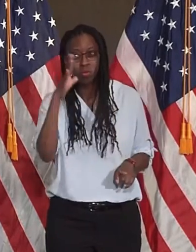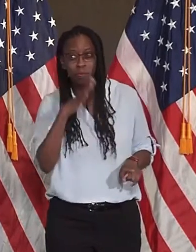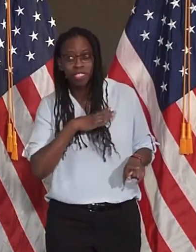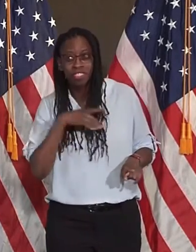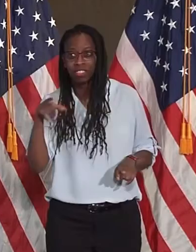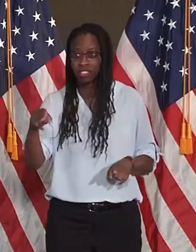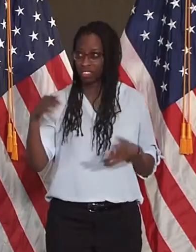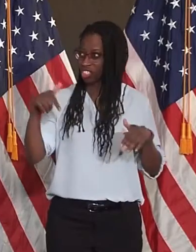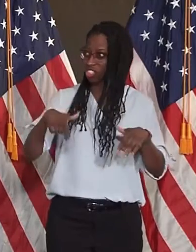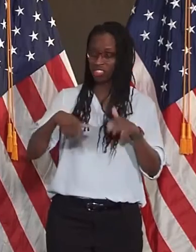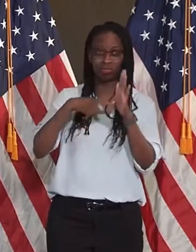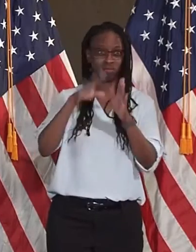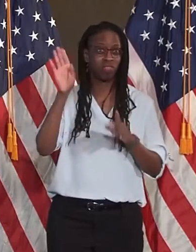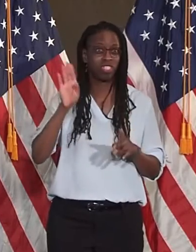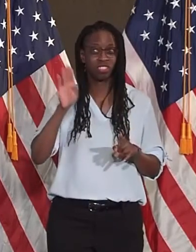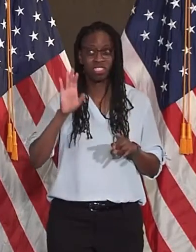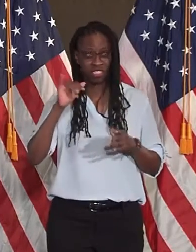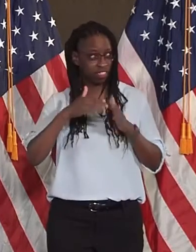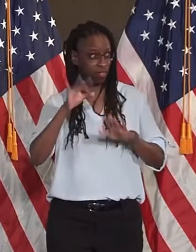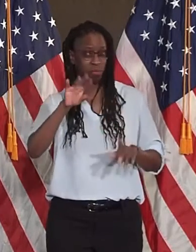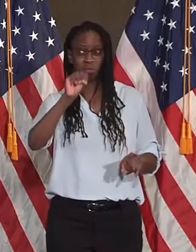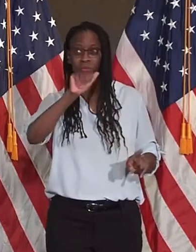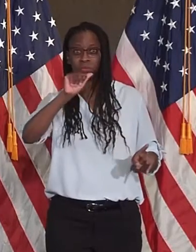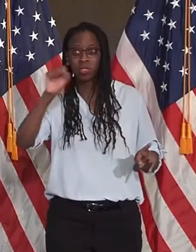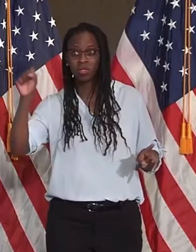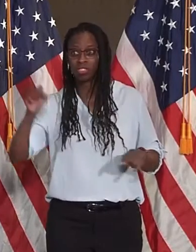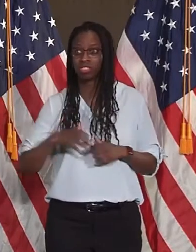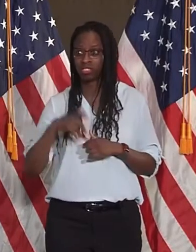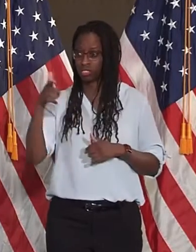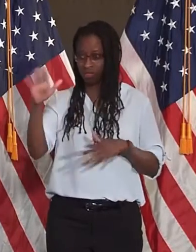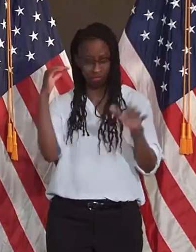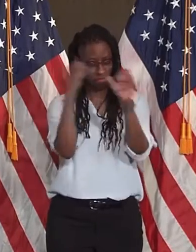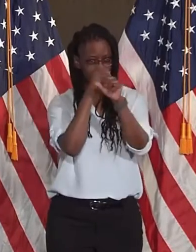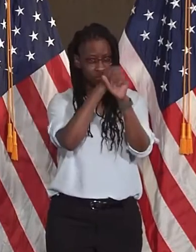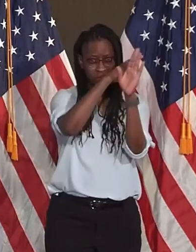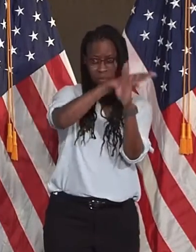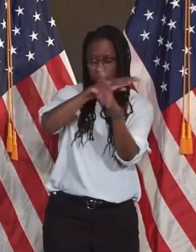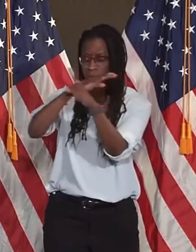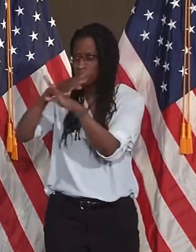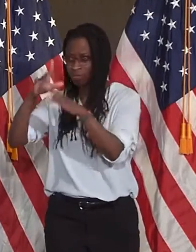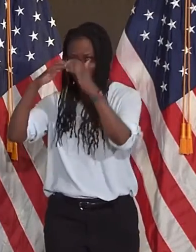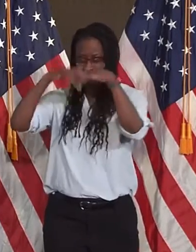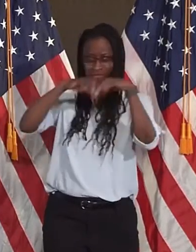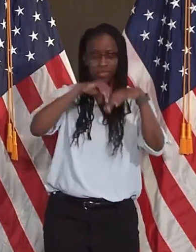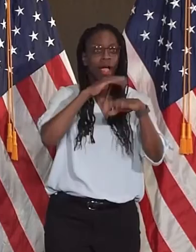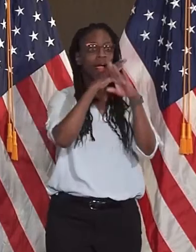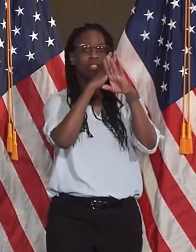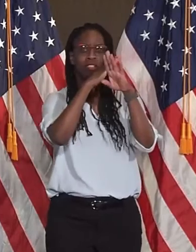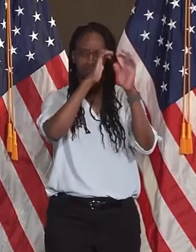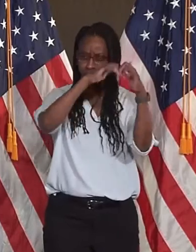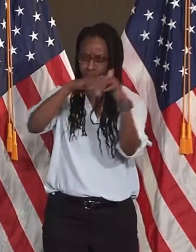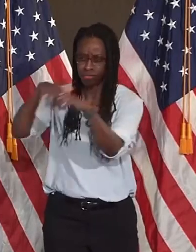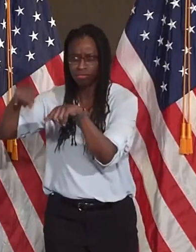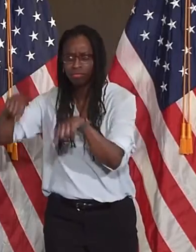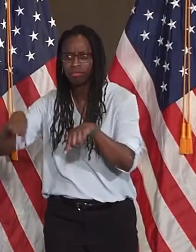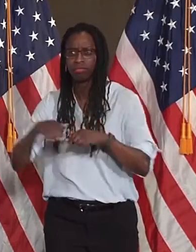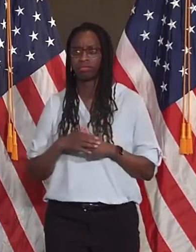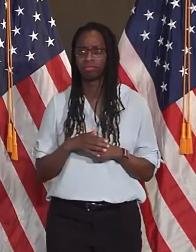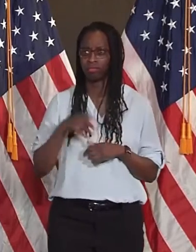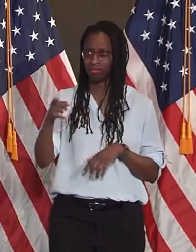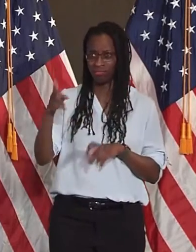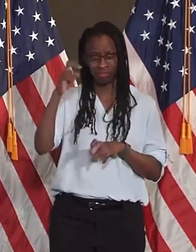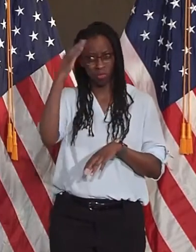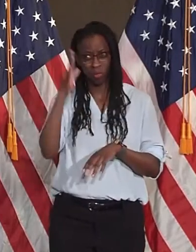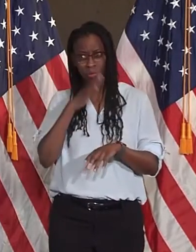down barriers. Women called to lead, whether activism like Melnia Cass, journalism